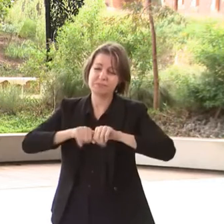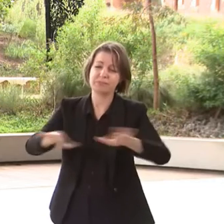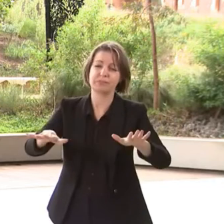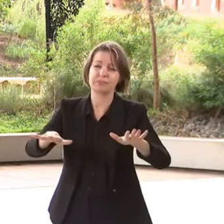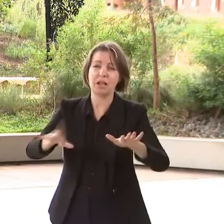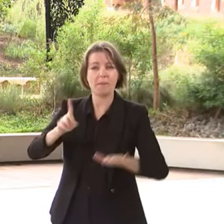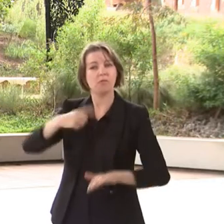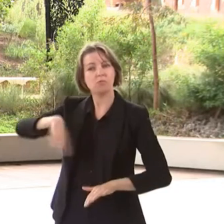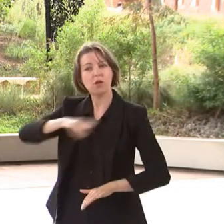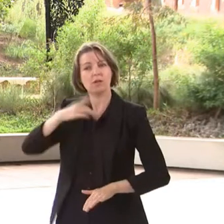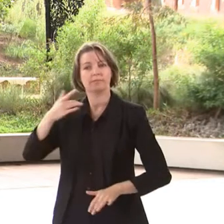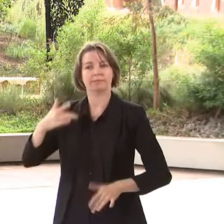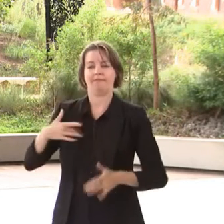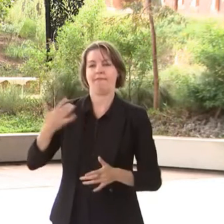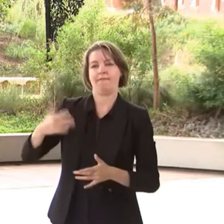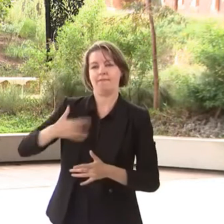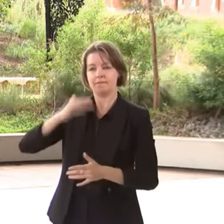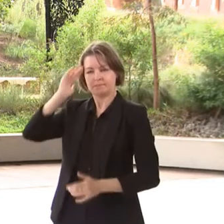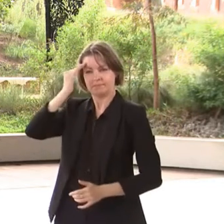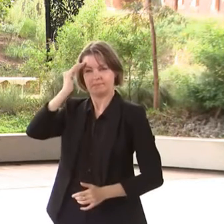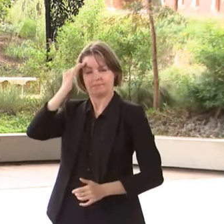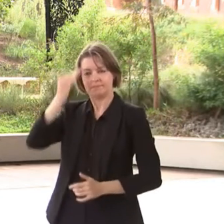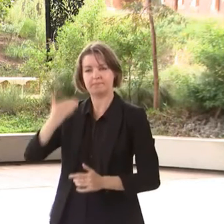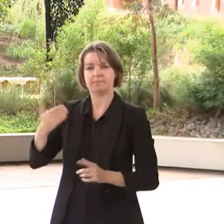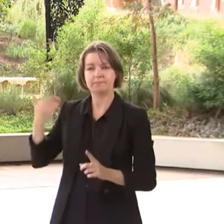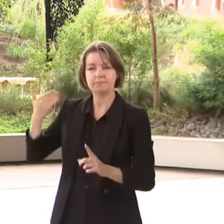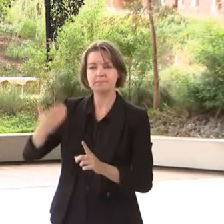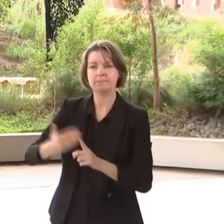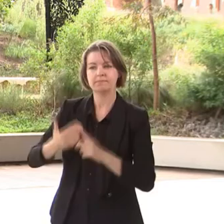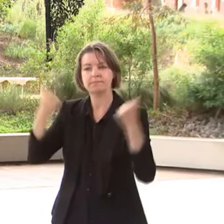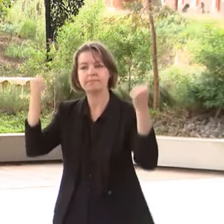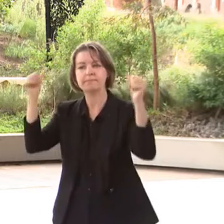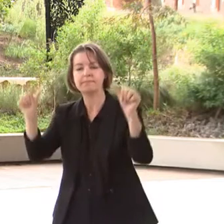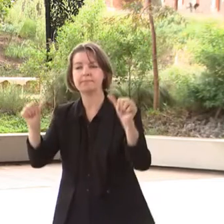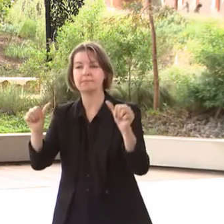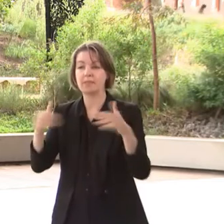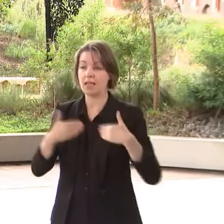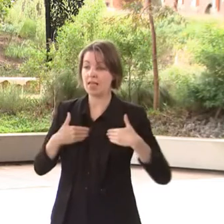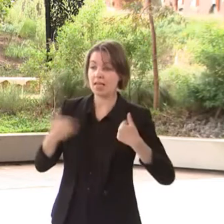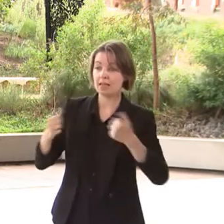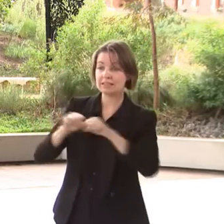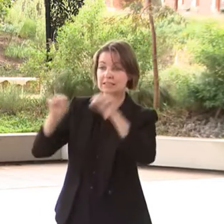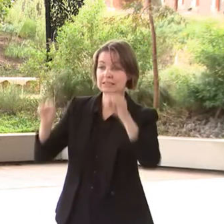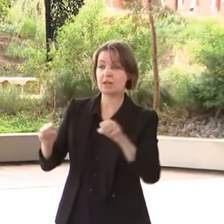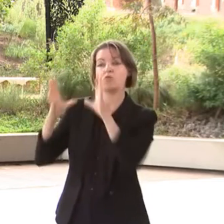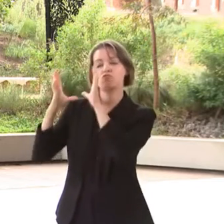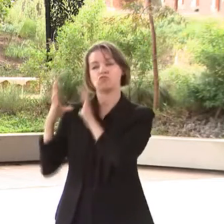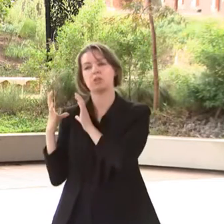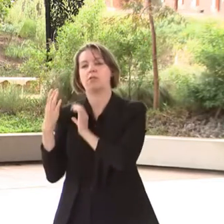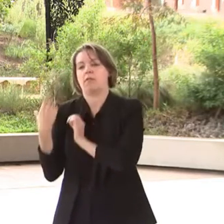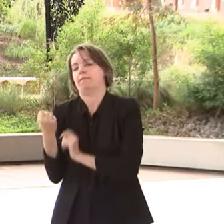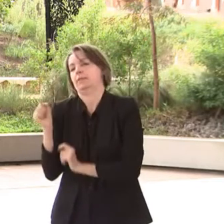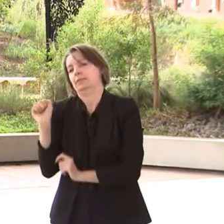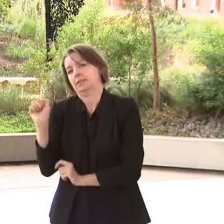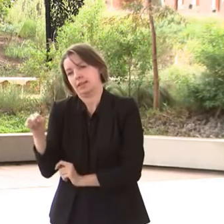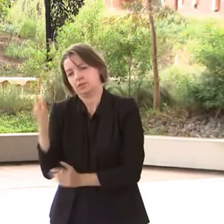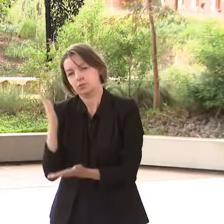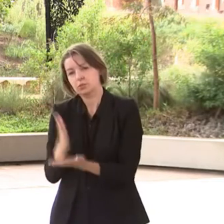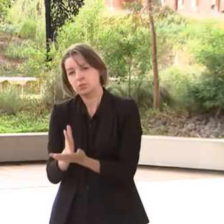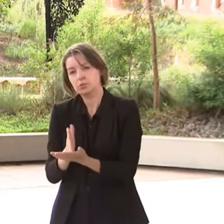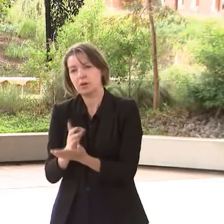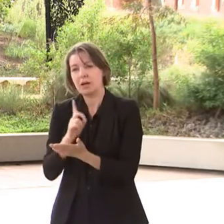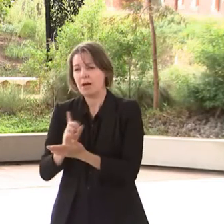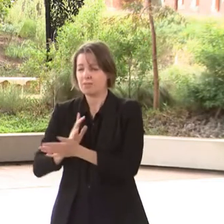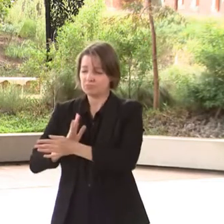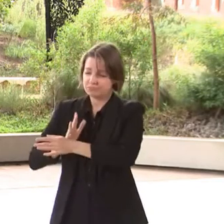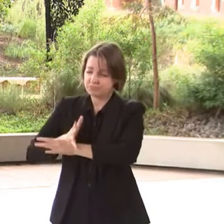we came through. Our health system remains strong. Just like if you look at the pressure today, yes, we're under pressure, and our health teams